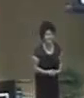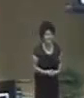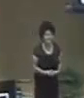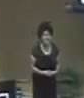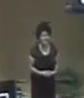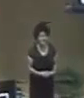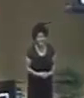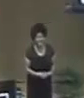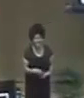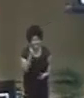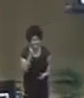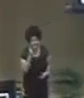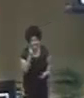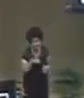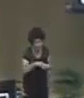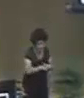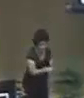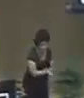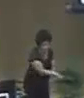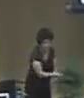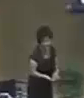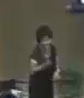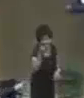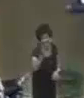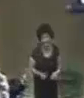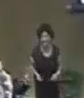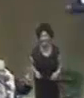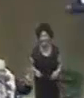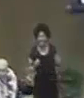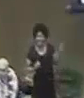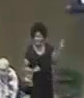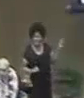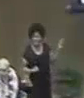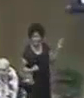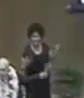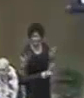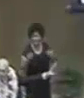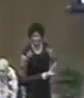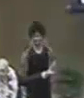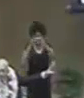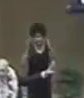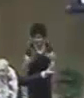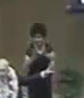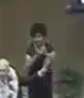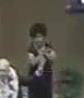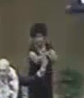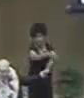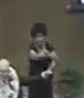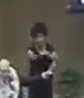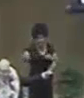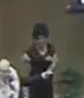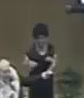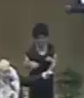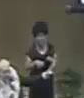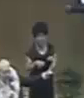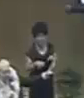I kind of liken this, I mean, it's not a prison, I kind of liken this to the fact that you've got a whole lot of campuses out there that have